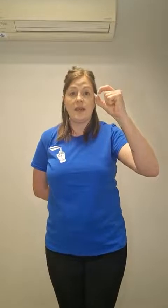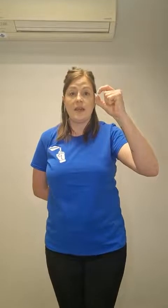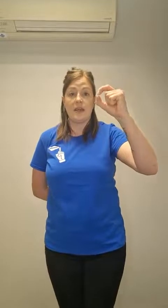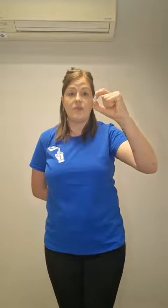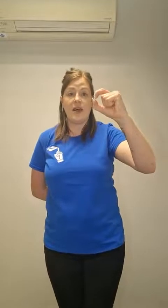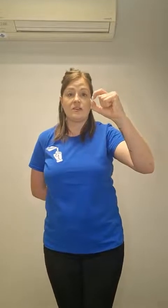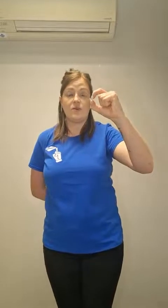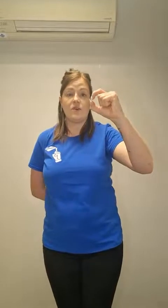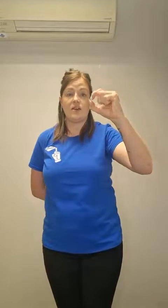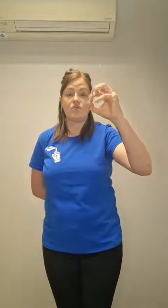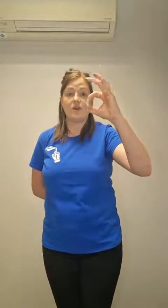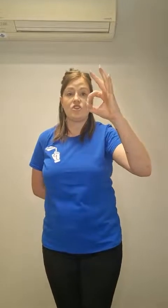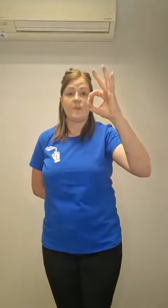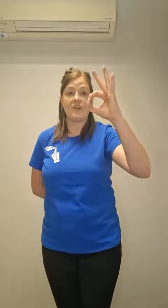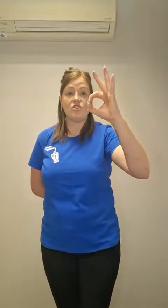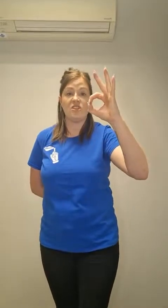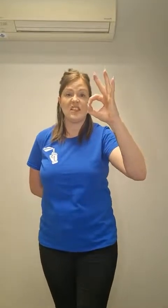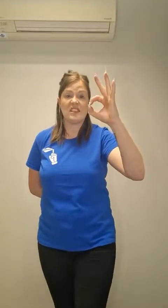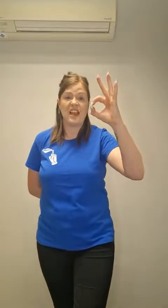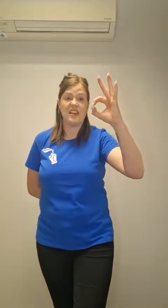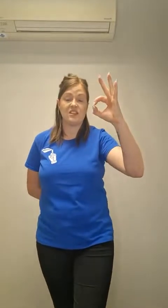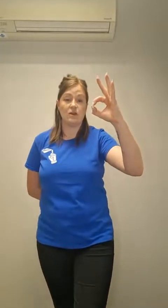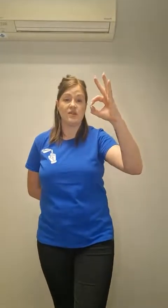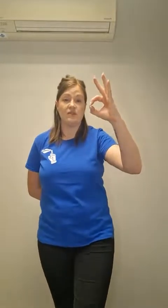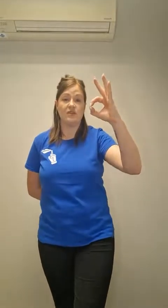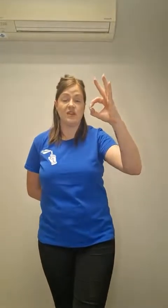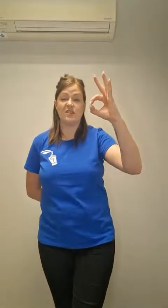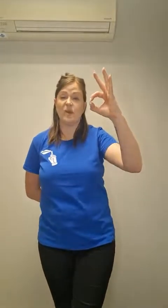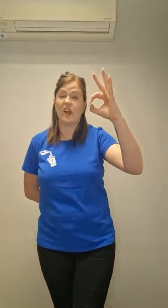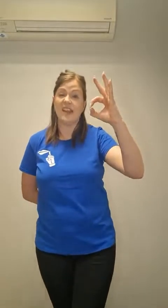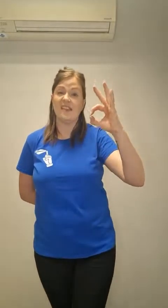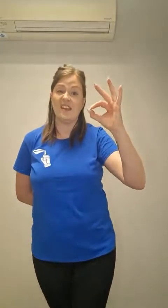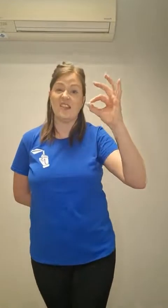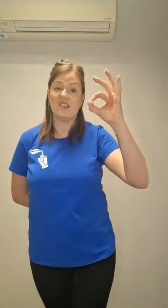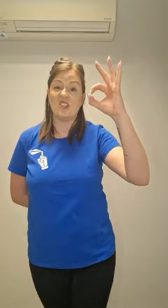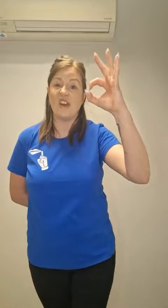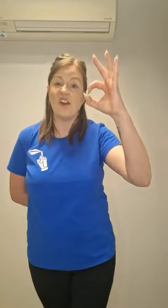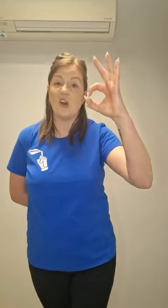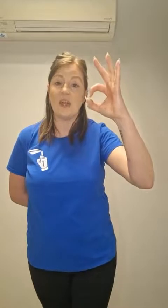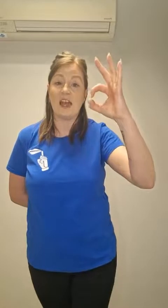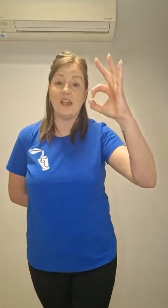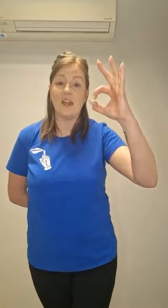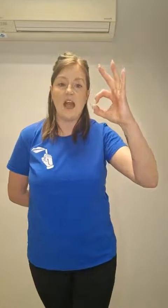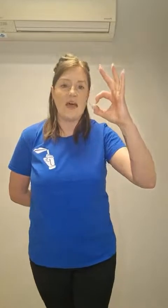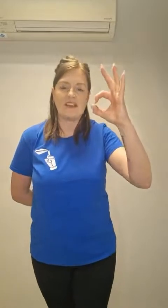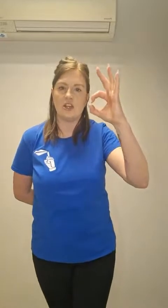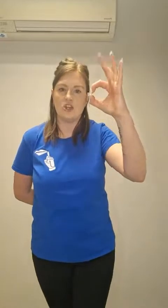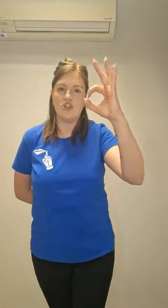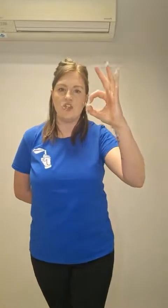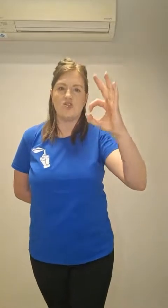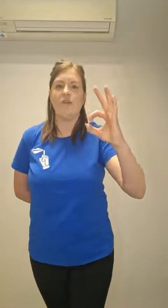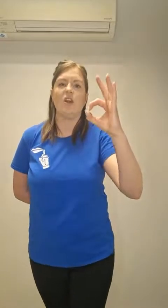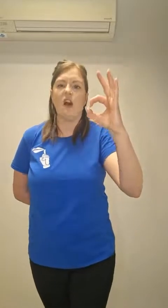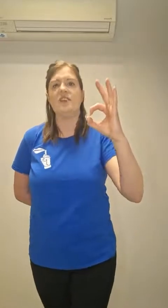Keep that to a nice round shape and then just extend those other fingers. So we're like in the sign for OK, and that's like a generalised